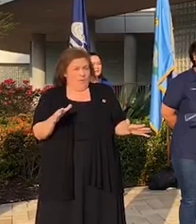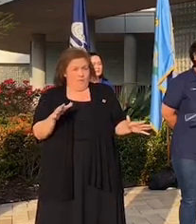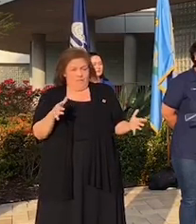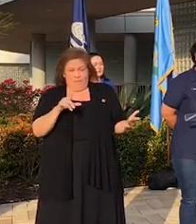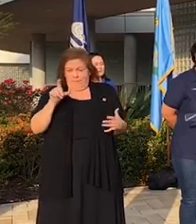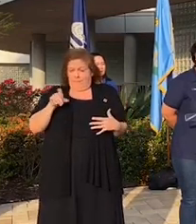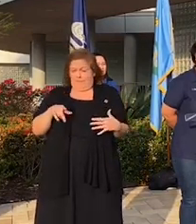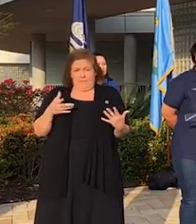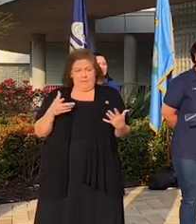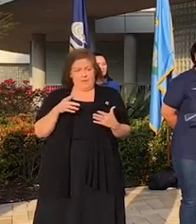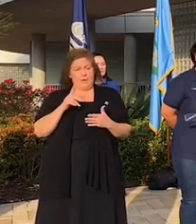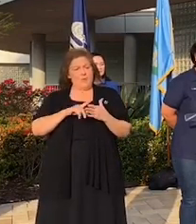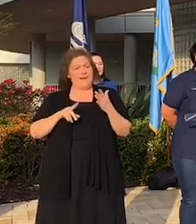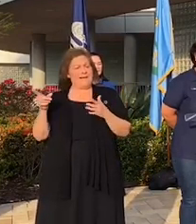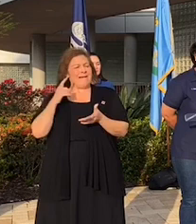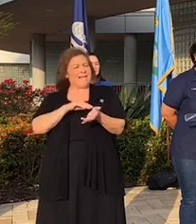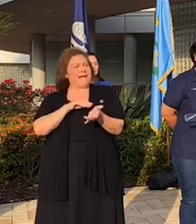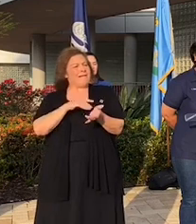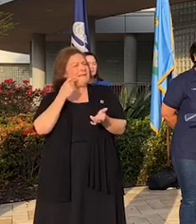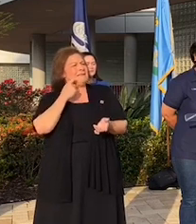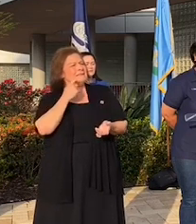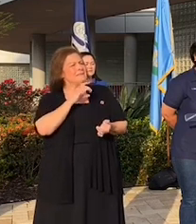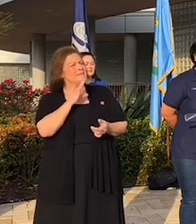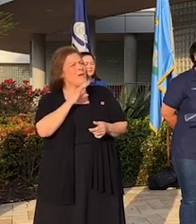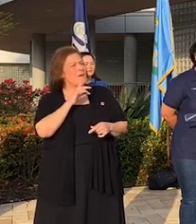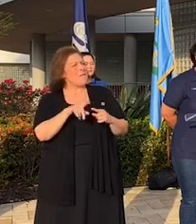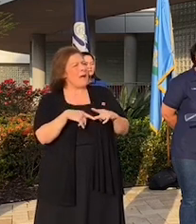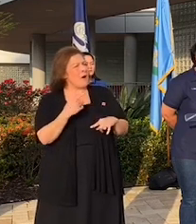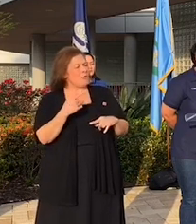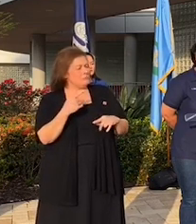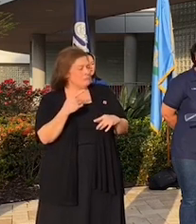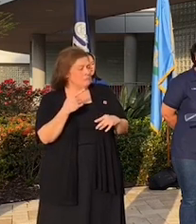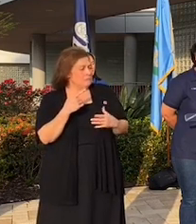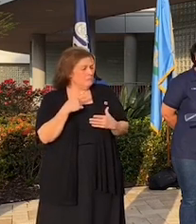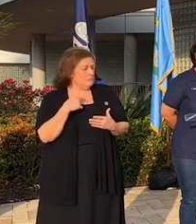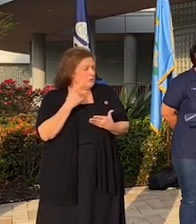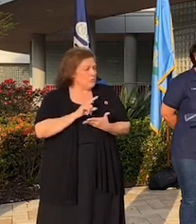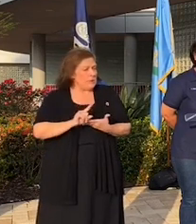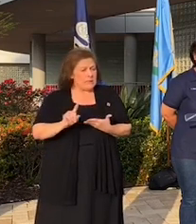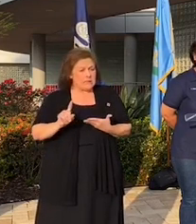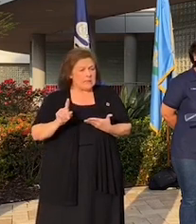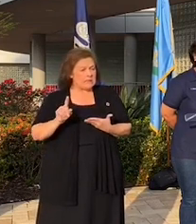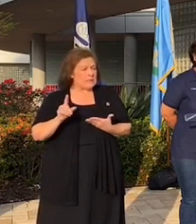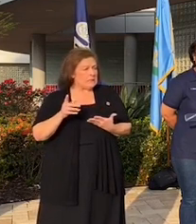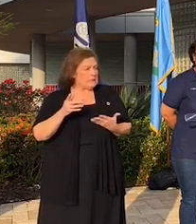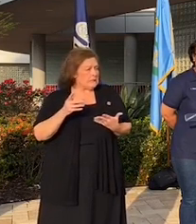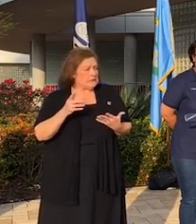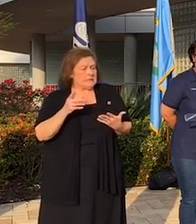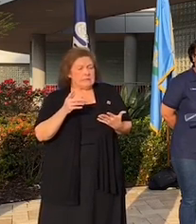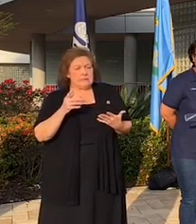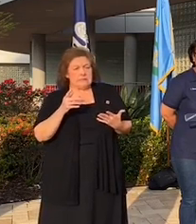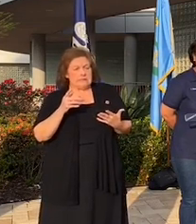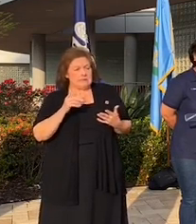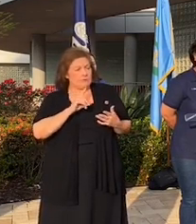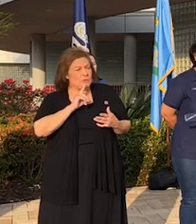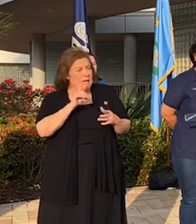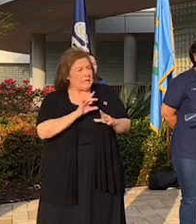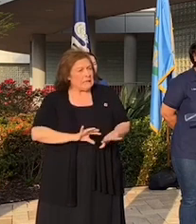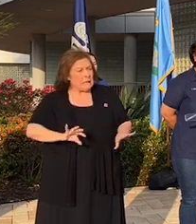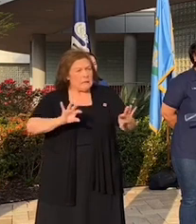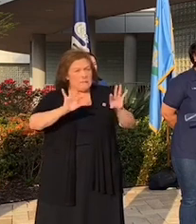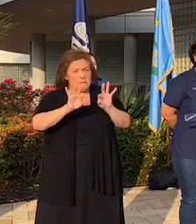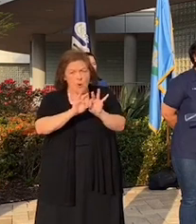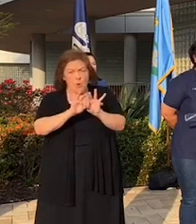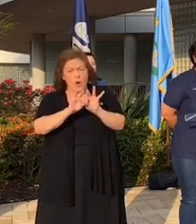what Dr. Cantrell alluded to. Within the next week, it's going to be very, very meaningful in terms of the